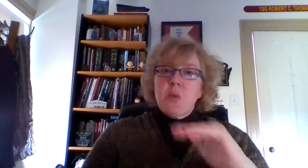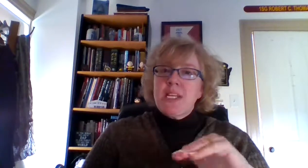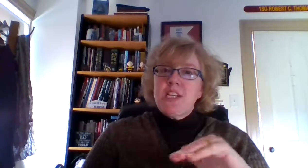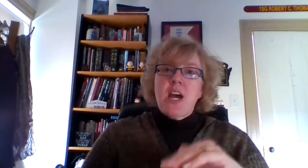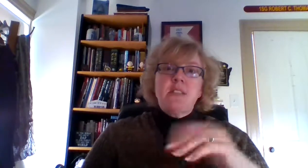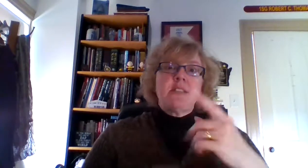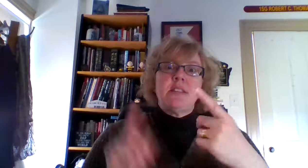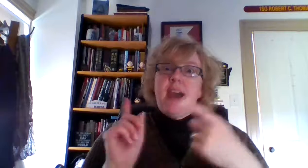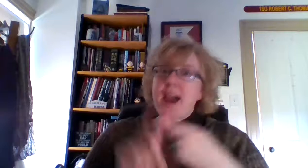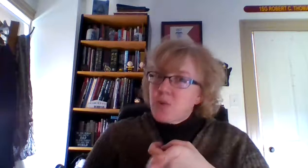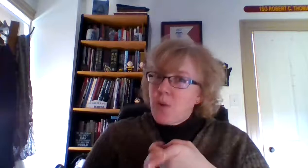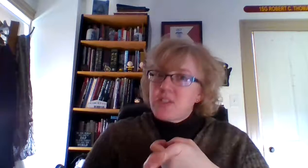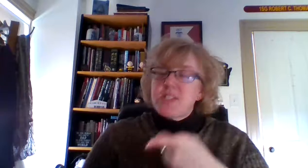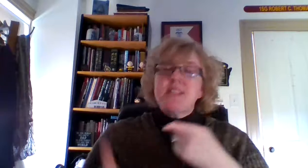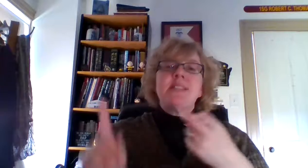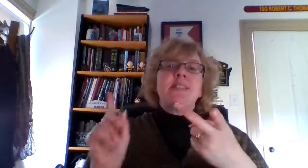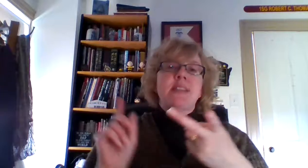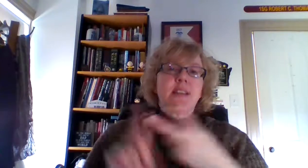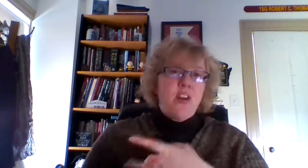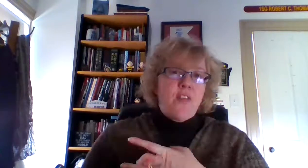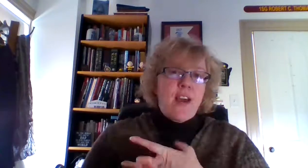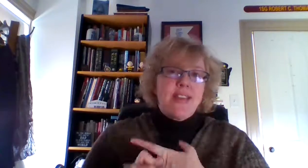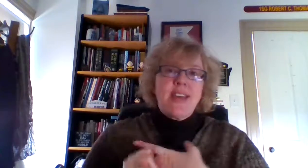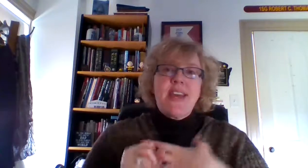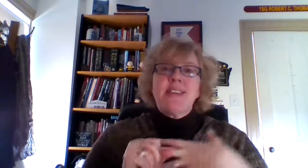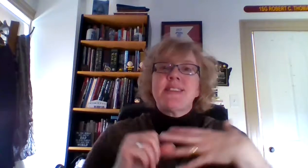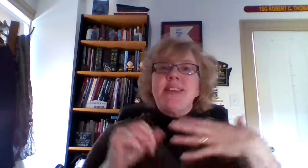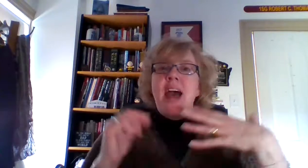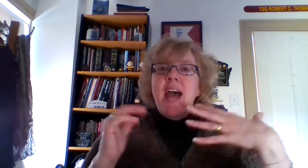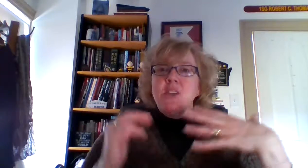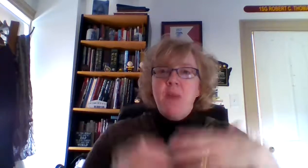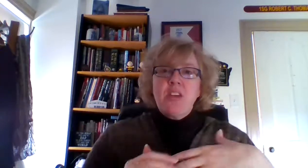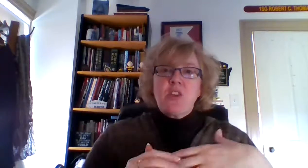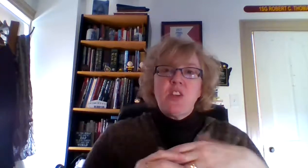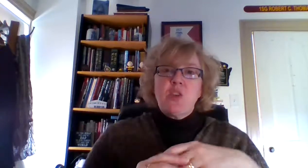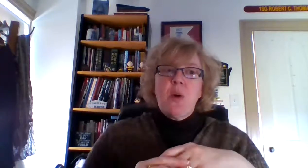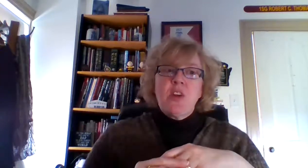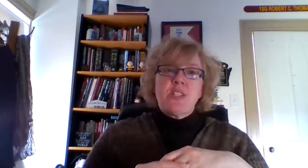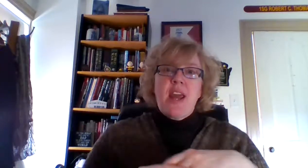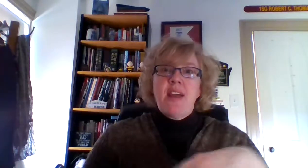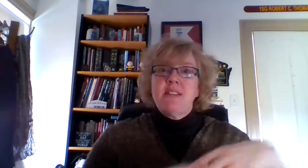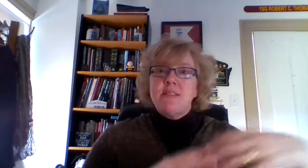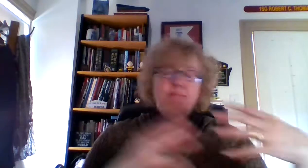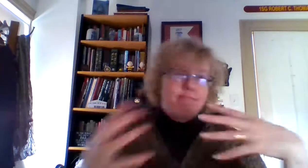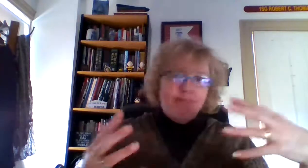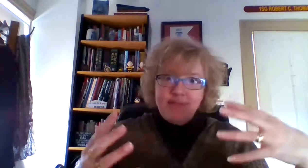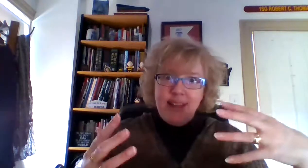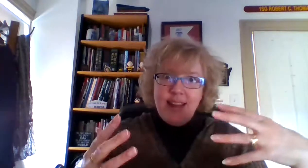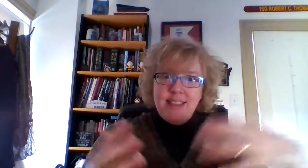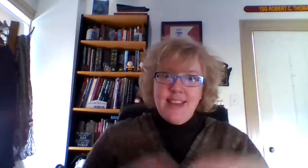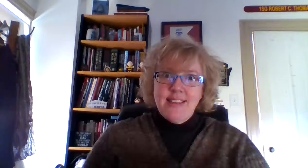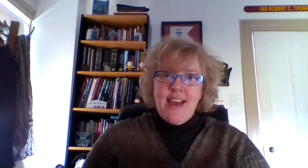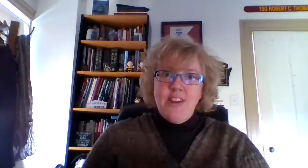really just to ask questions, to clarify things, to make sure that you understand anything that you